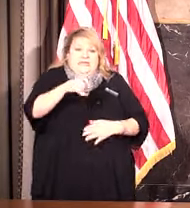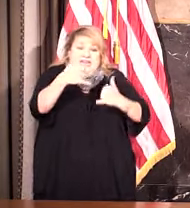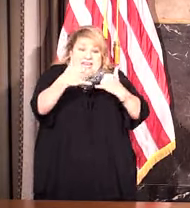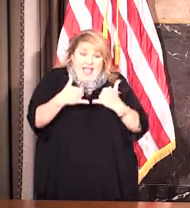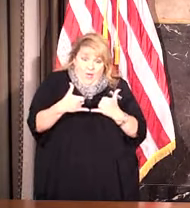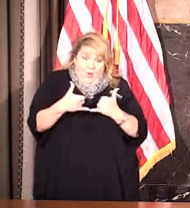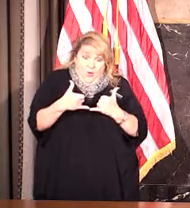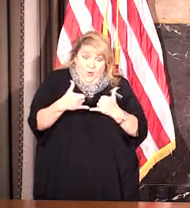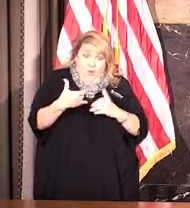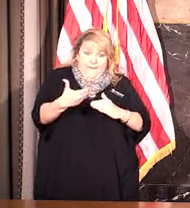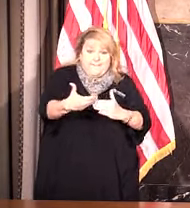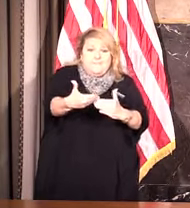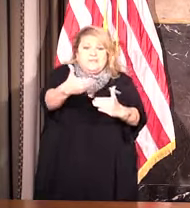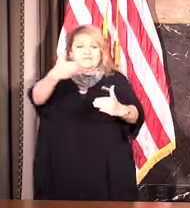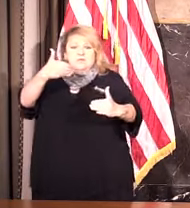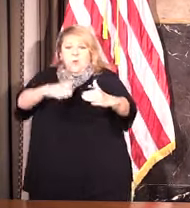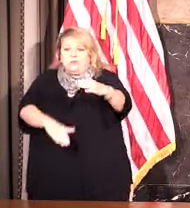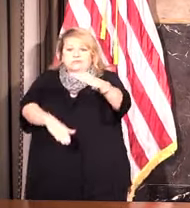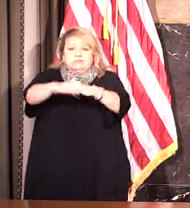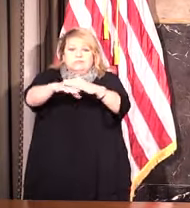deliver care.